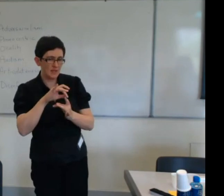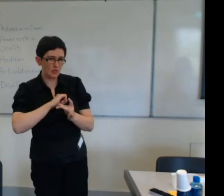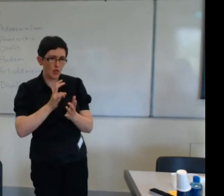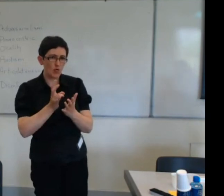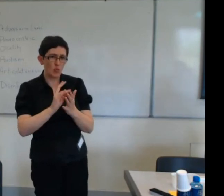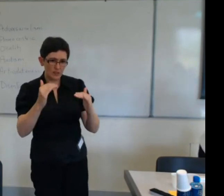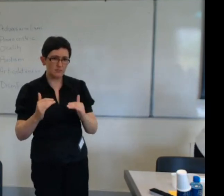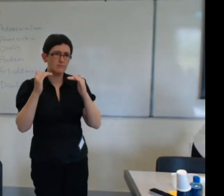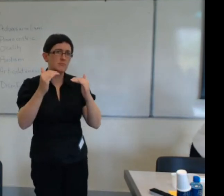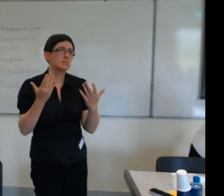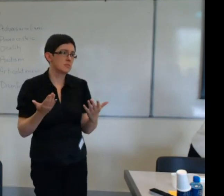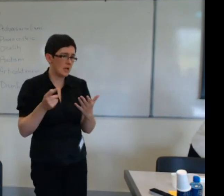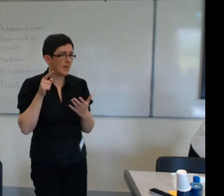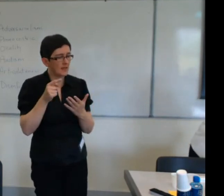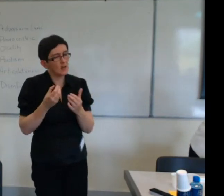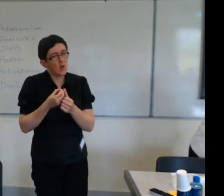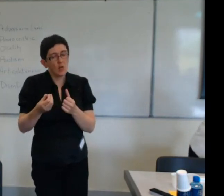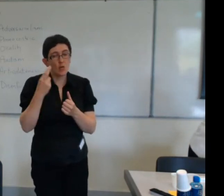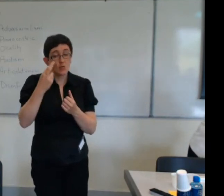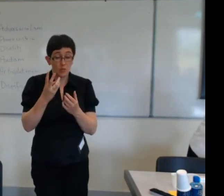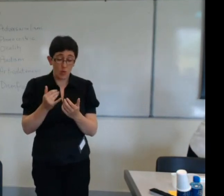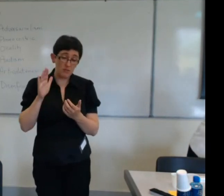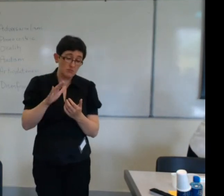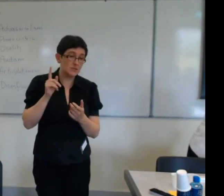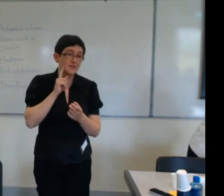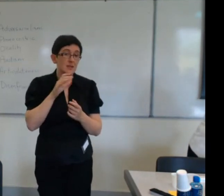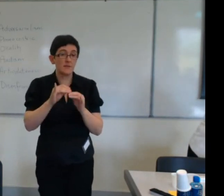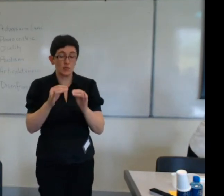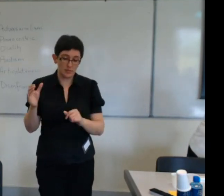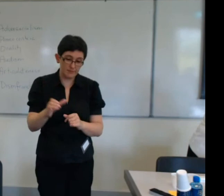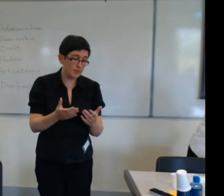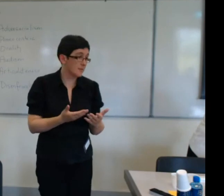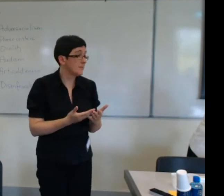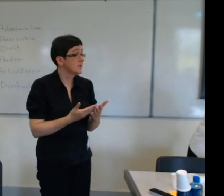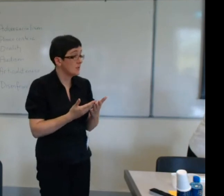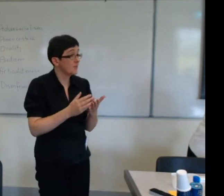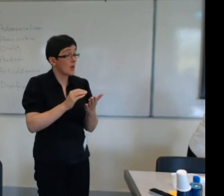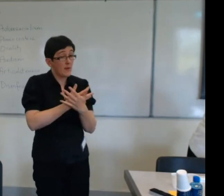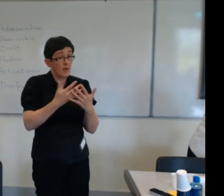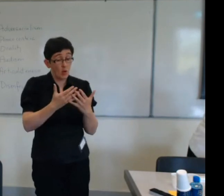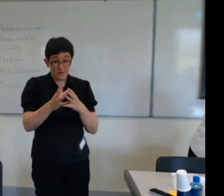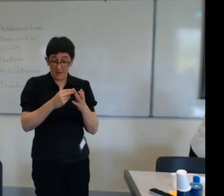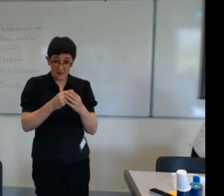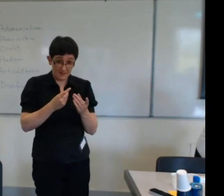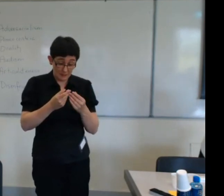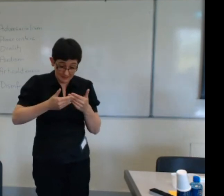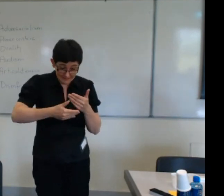control, and that's another reason why we would need deaf interpreters. So we've got to do a whole pile of things. We've got to look at research-led training